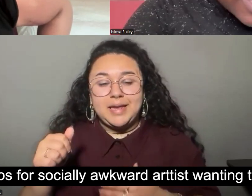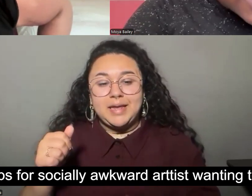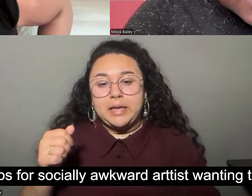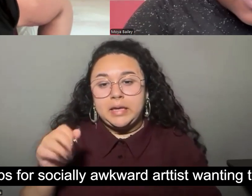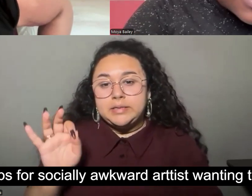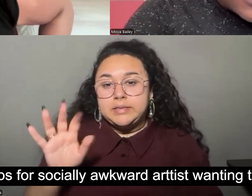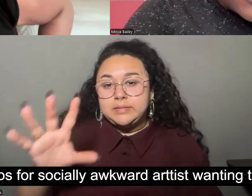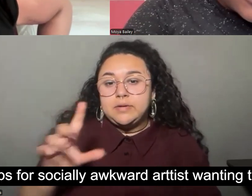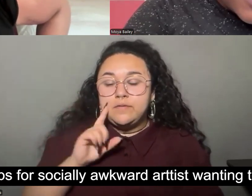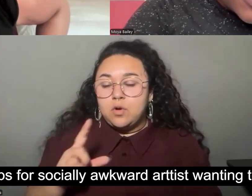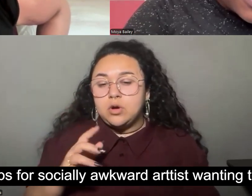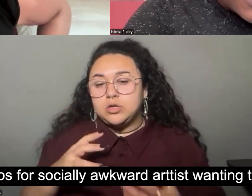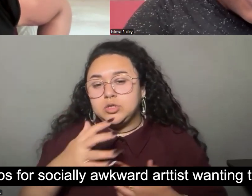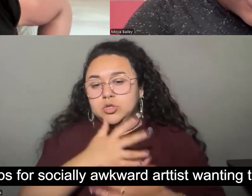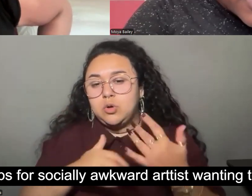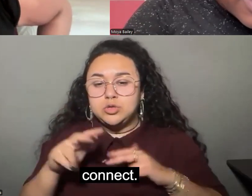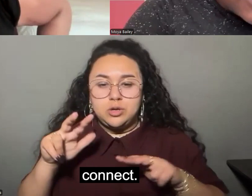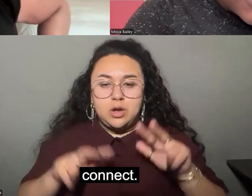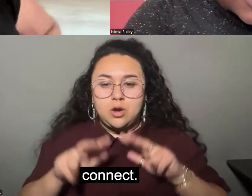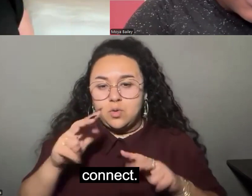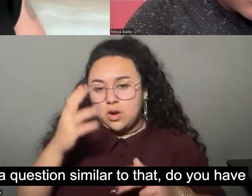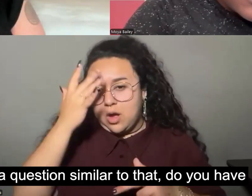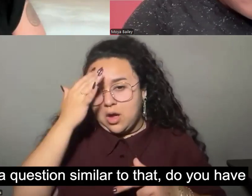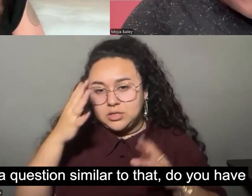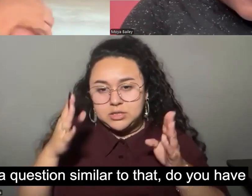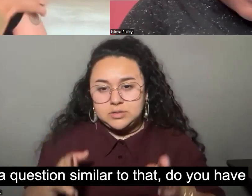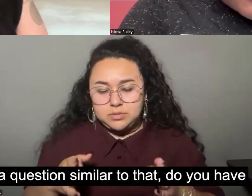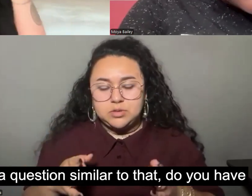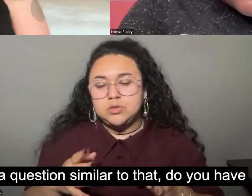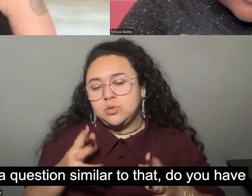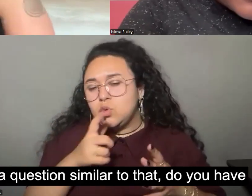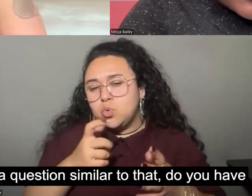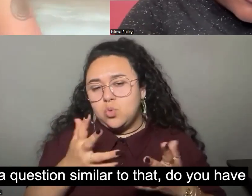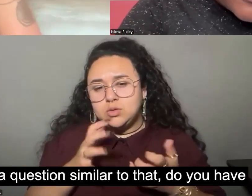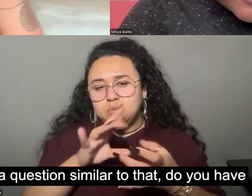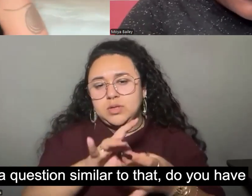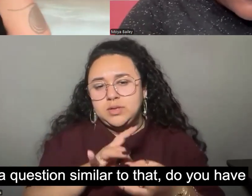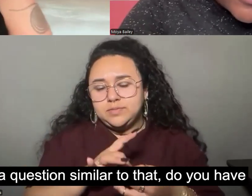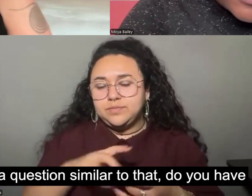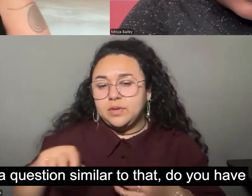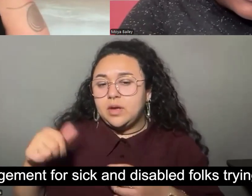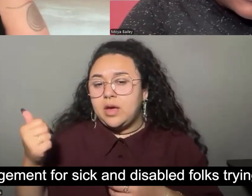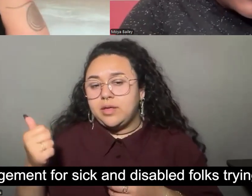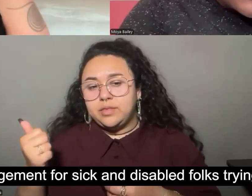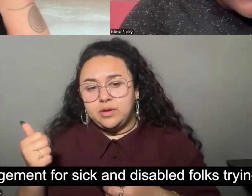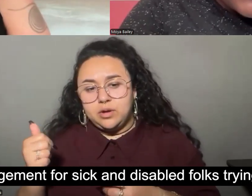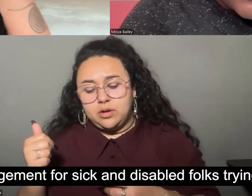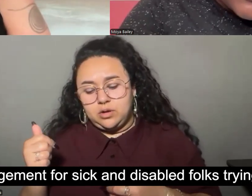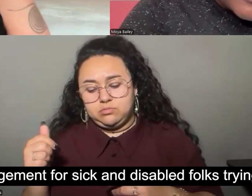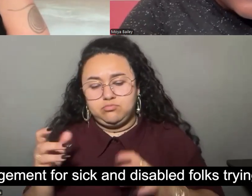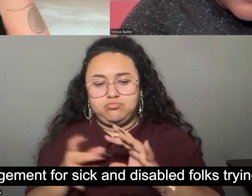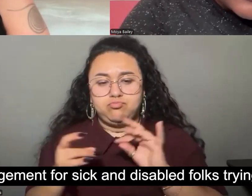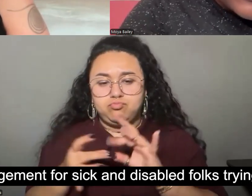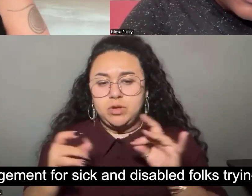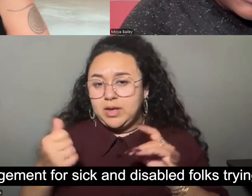wanting to connect? And there's a question that's similar to that, which is, Do you have any encouragement for us sick and disabled folks